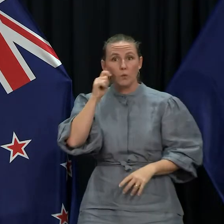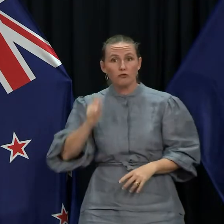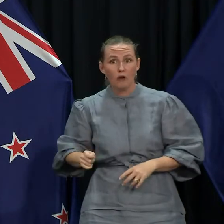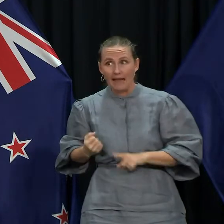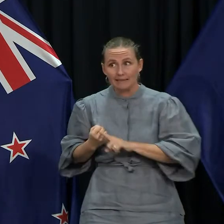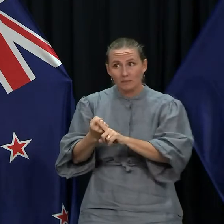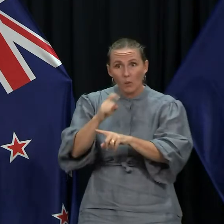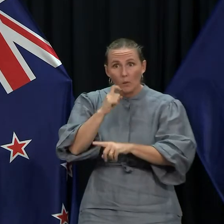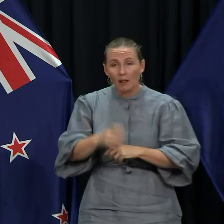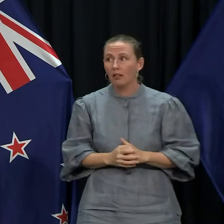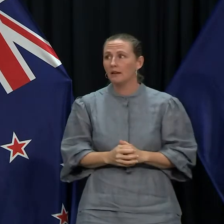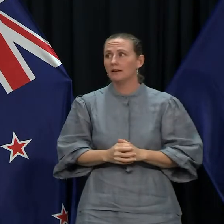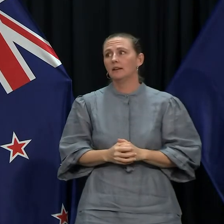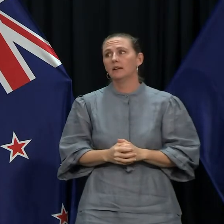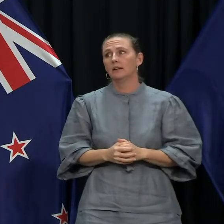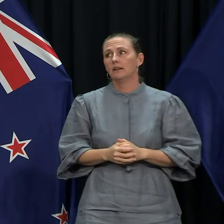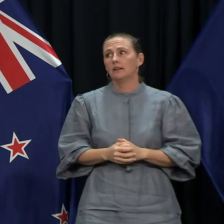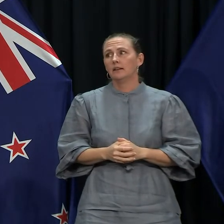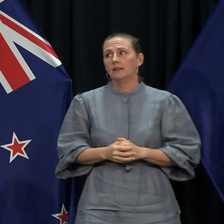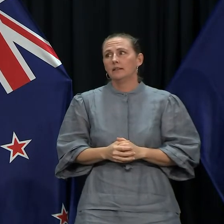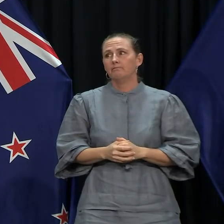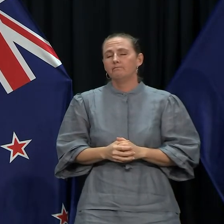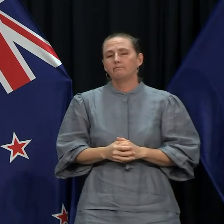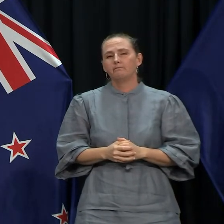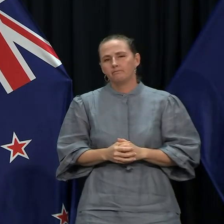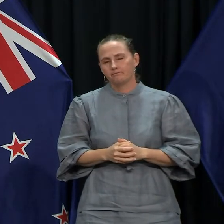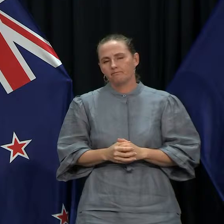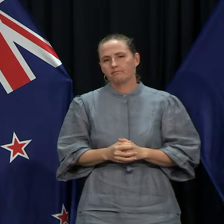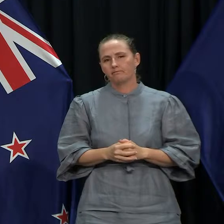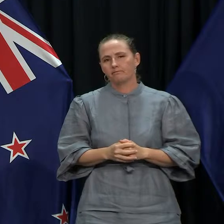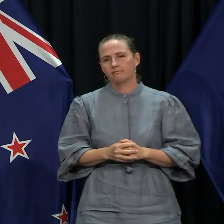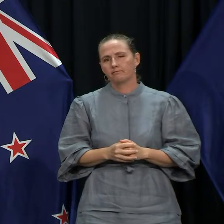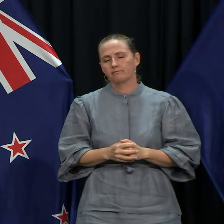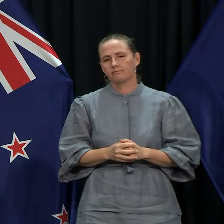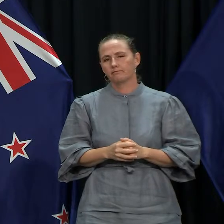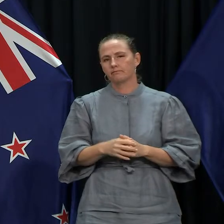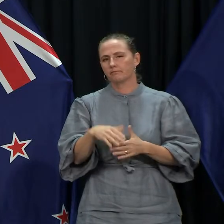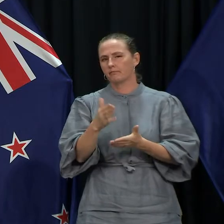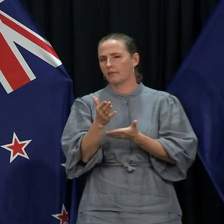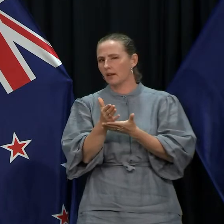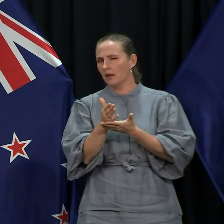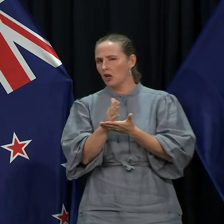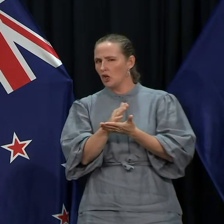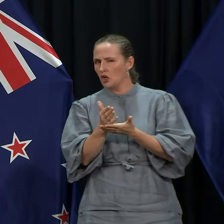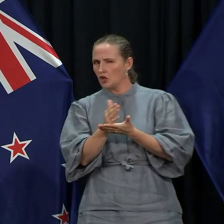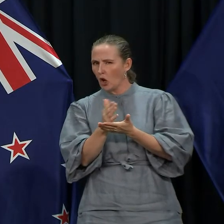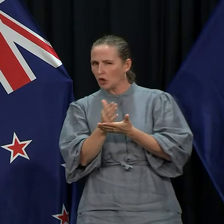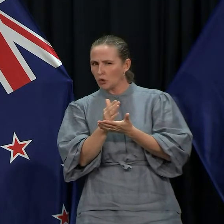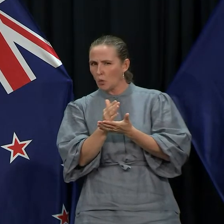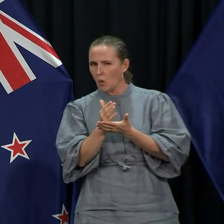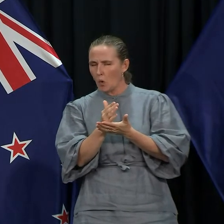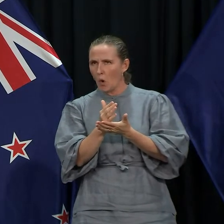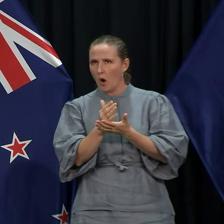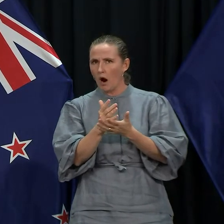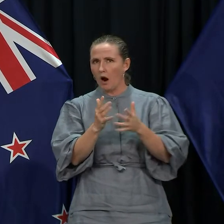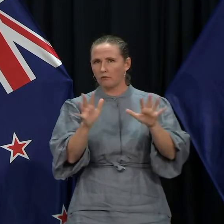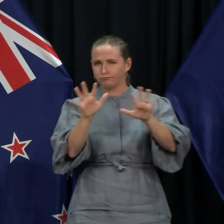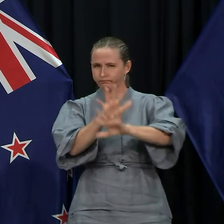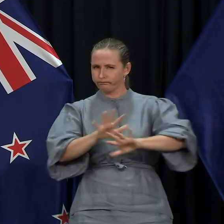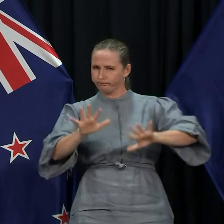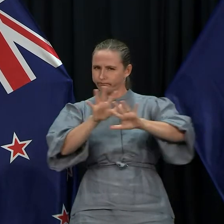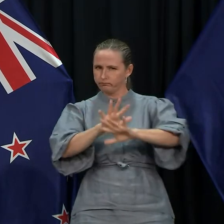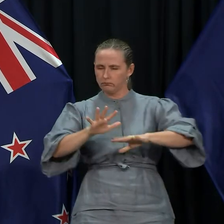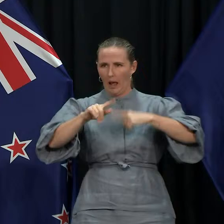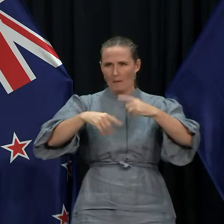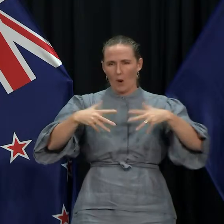I think to a certain degree that there's a bit of an artificial distinction going on between some of these forms of support. What we're looking for is what's